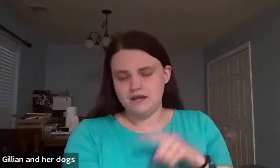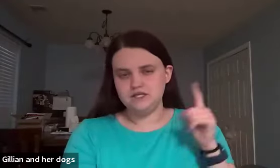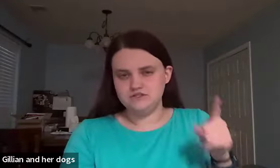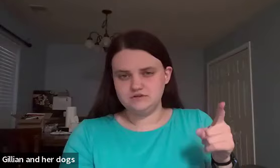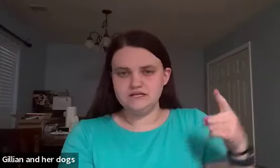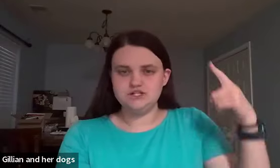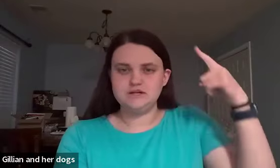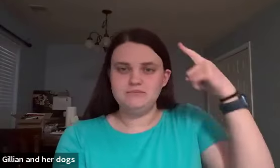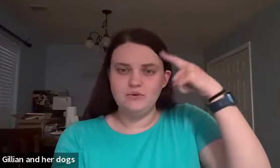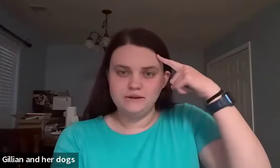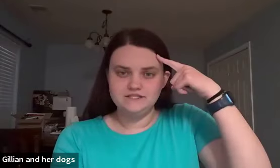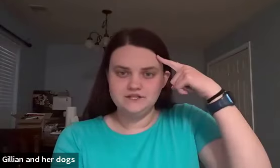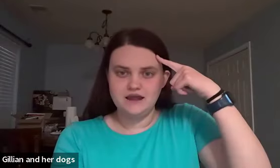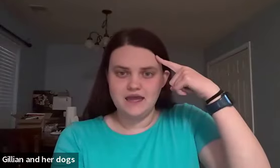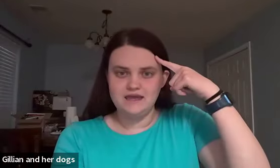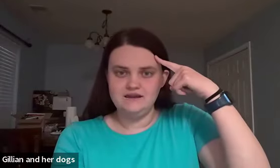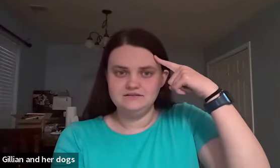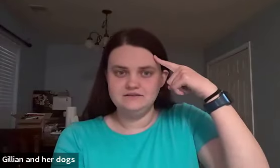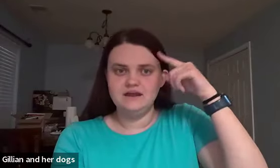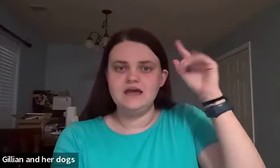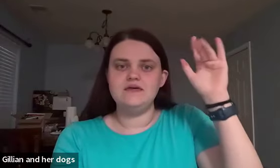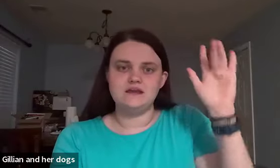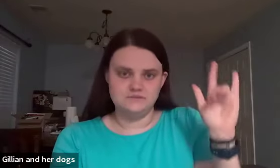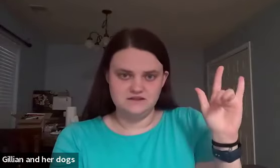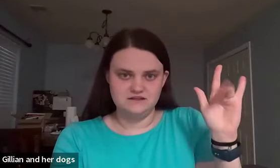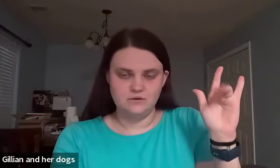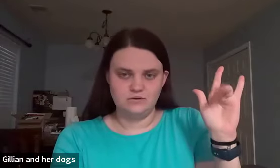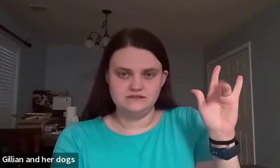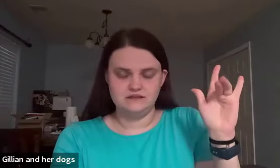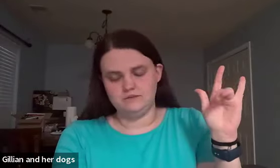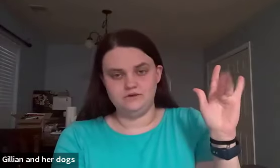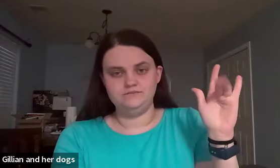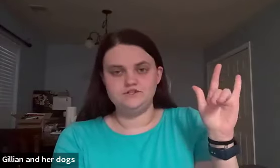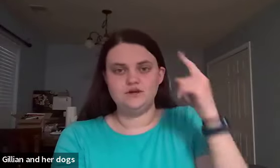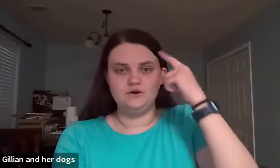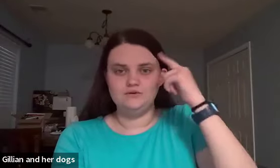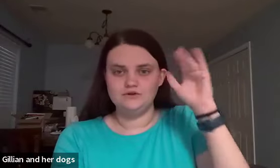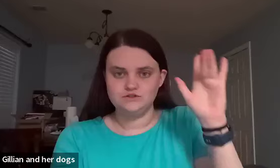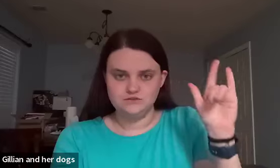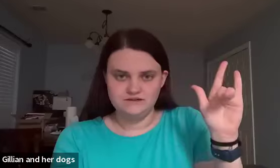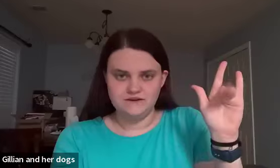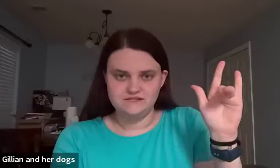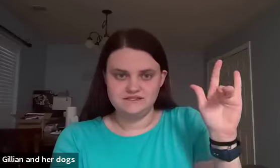way you do it is you're going to point to your head and then come to the coin, the number. So 25